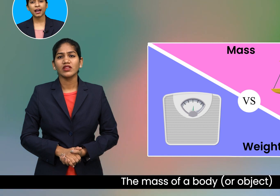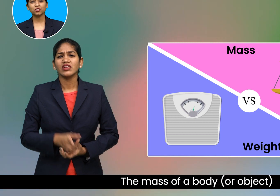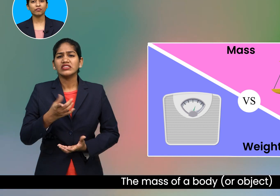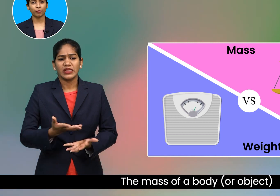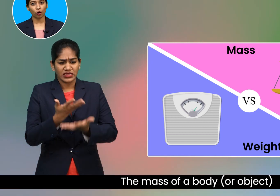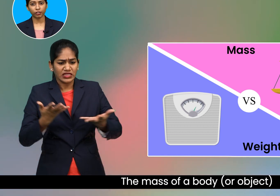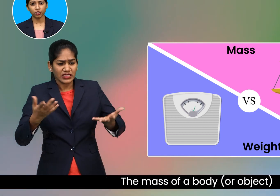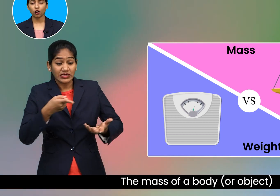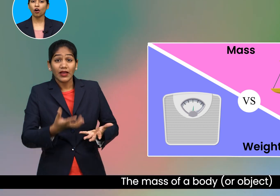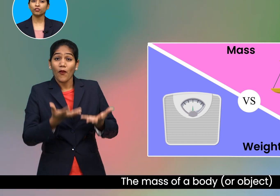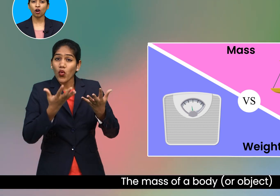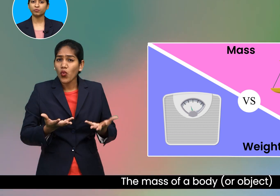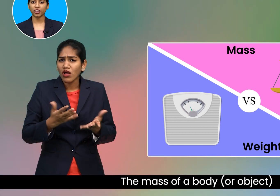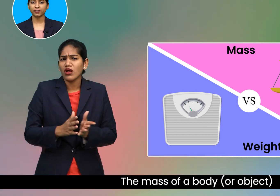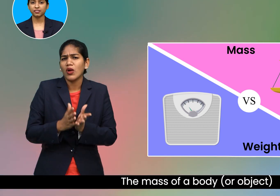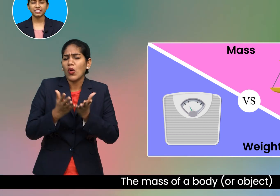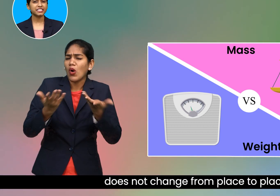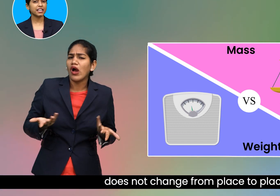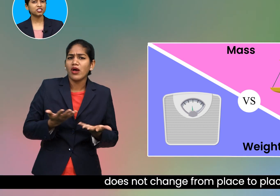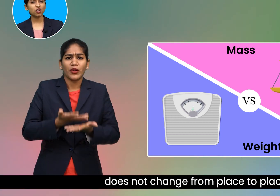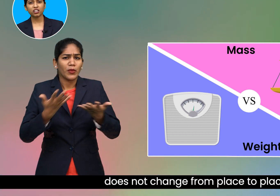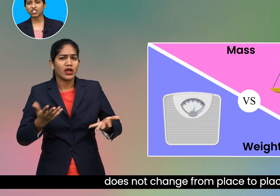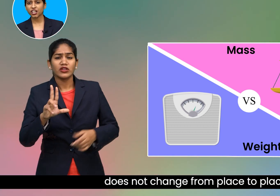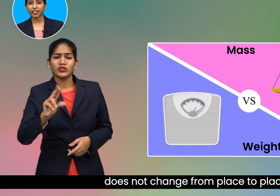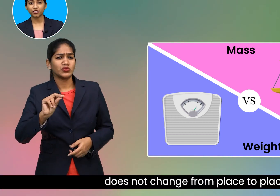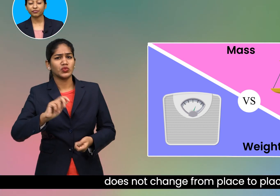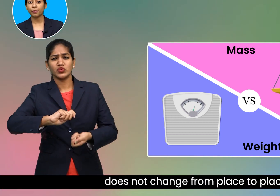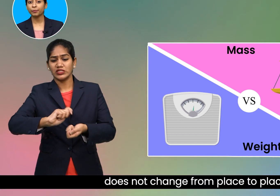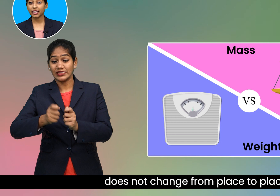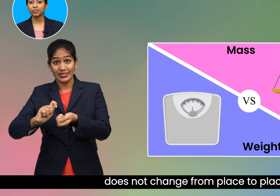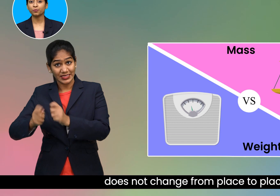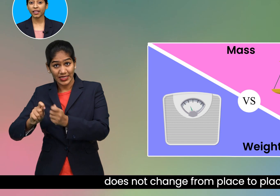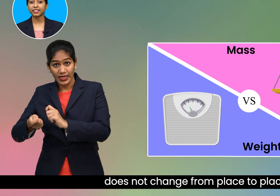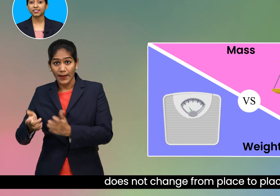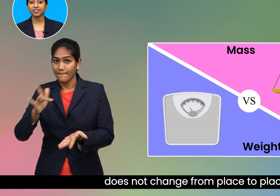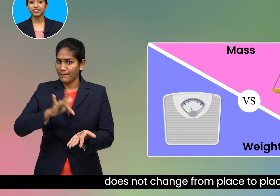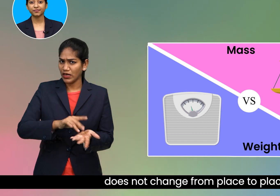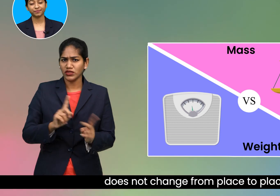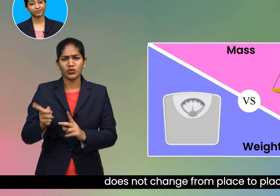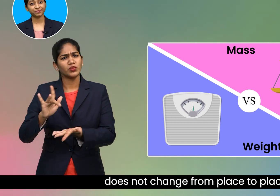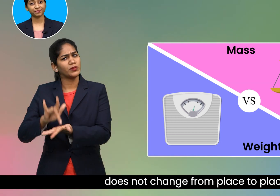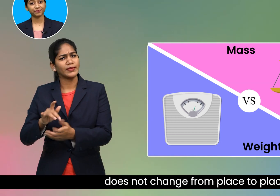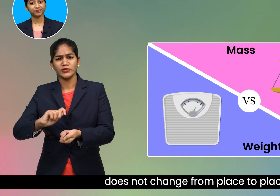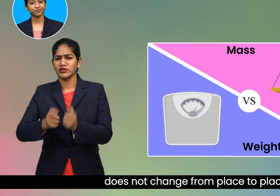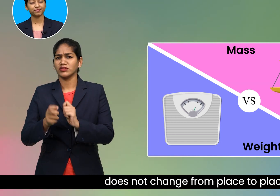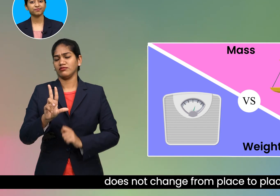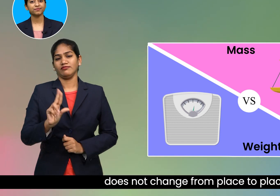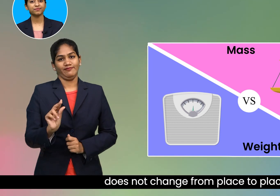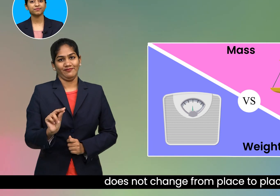The mass of a body or object does not change from place to place.